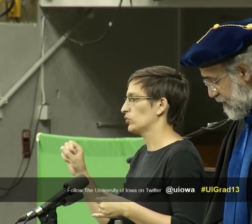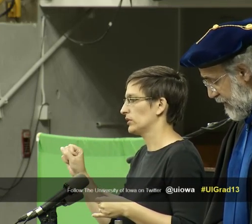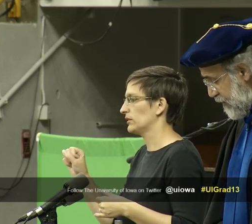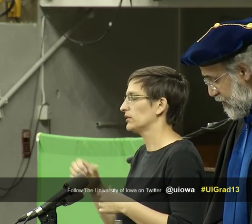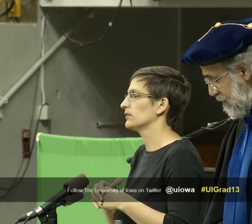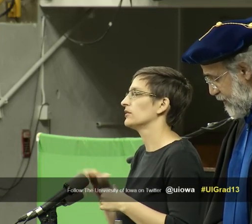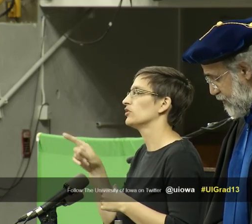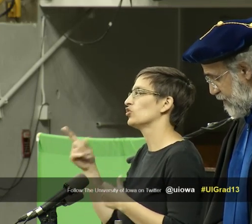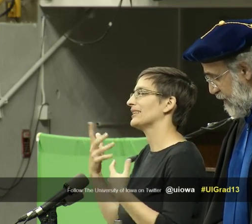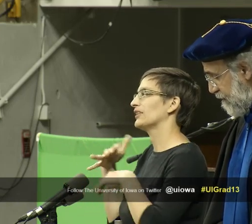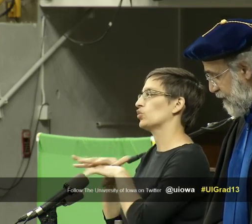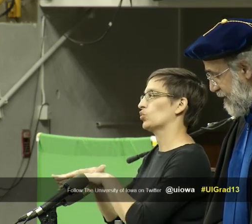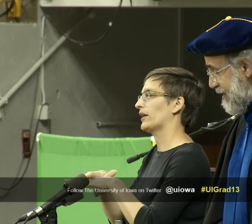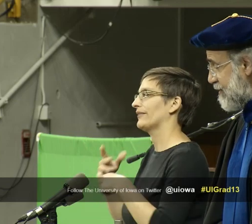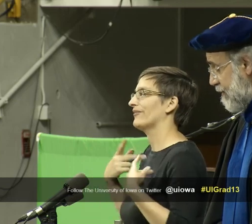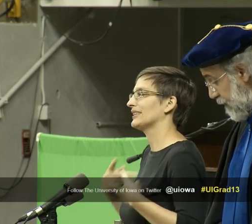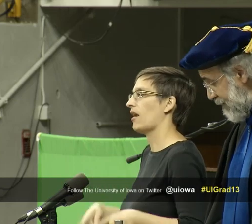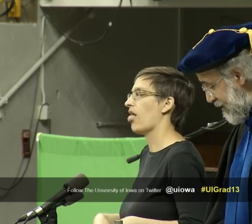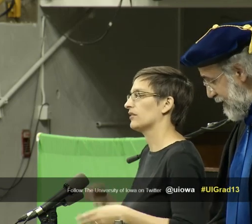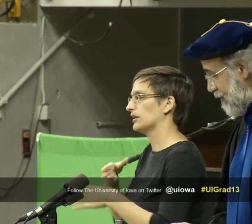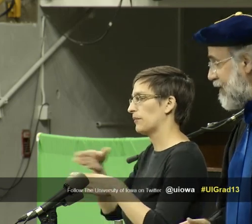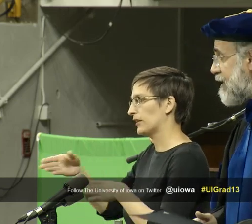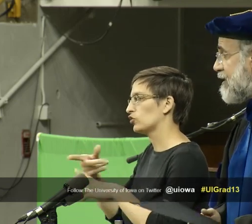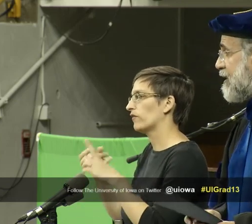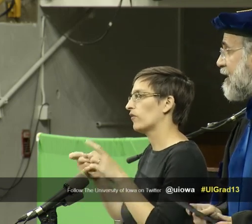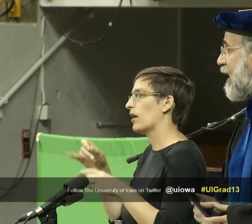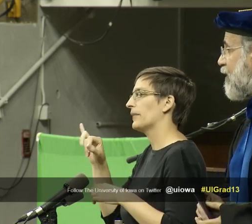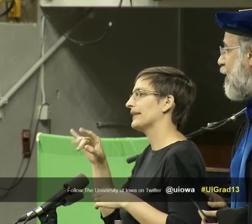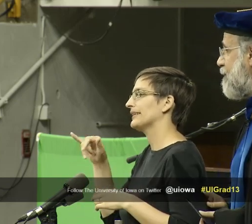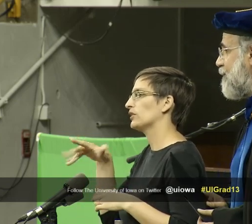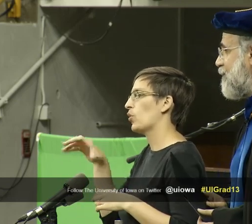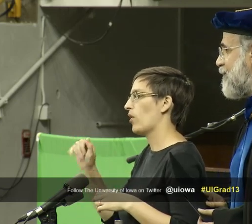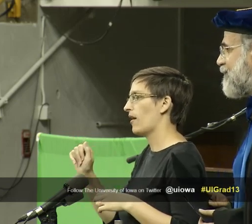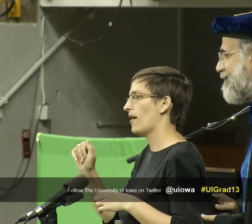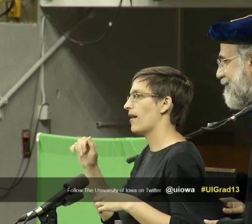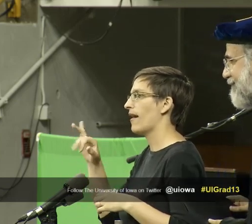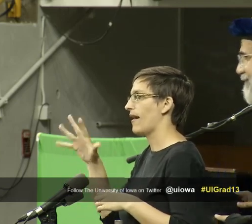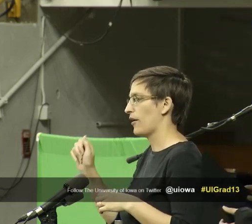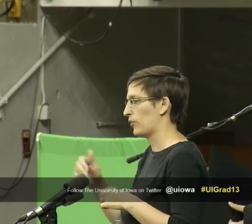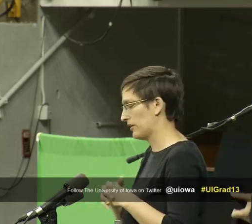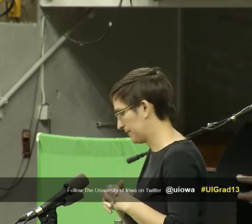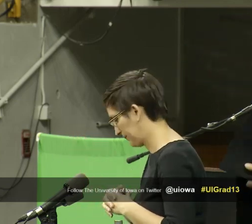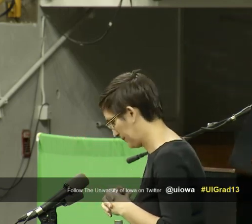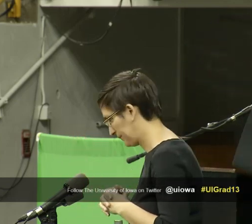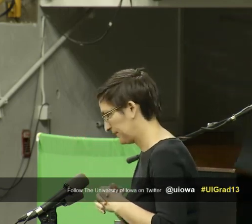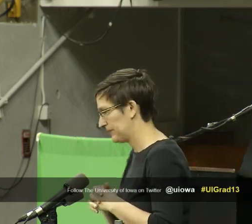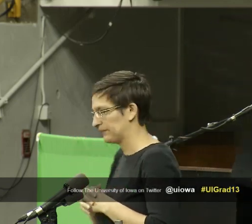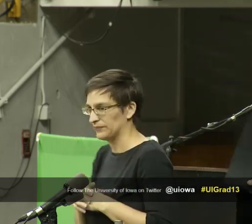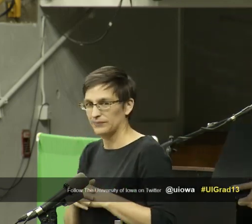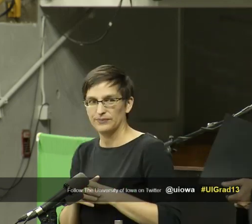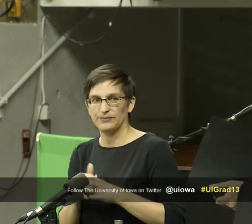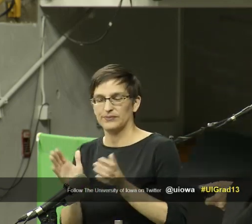integrative physiology major from Indianola, Iowa.